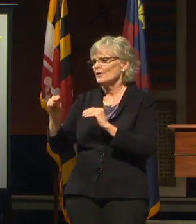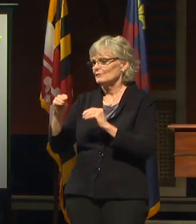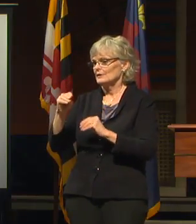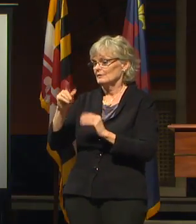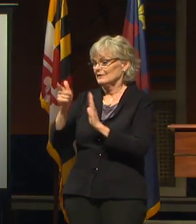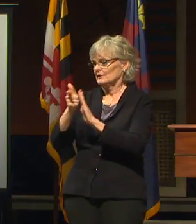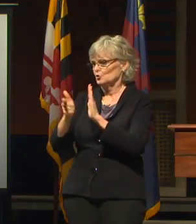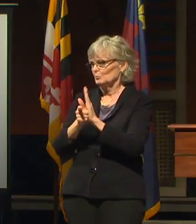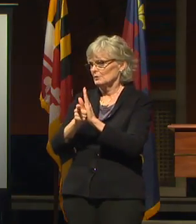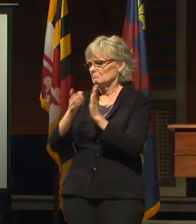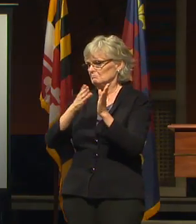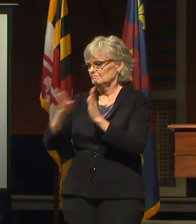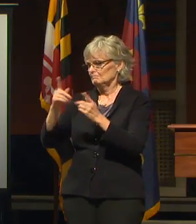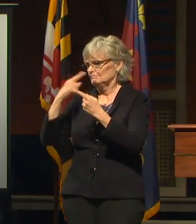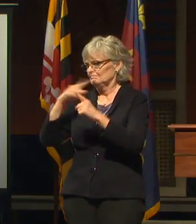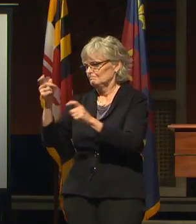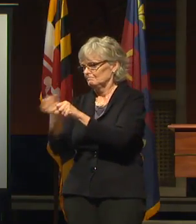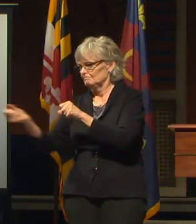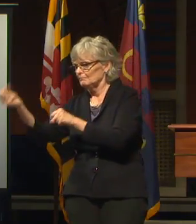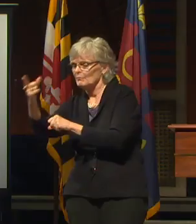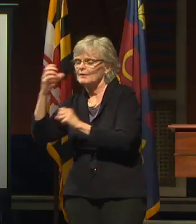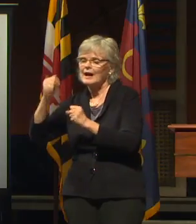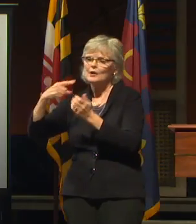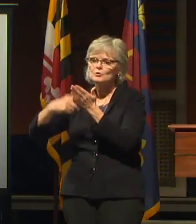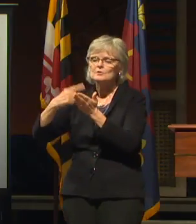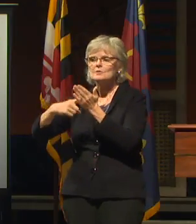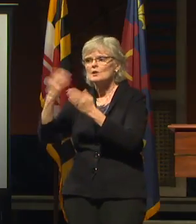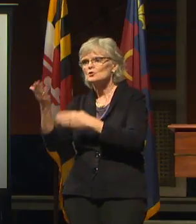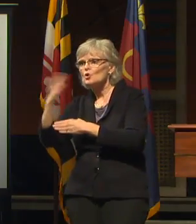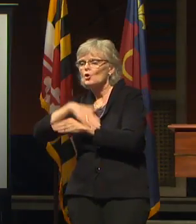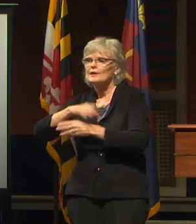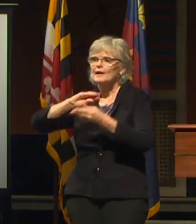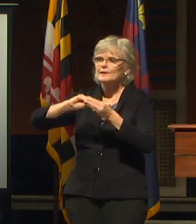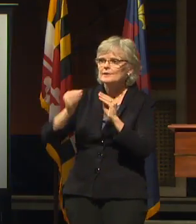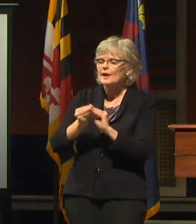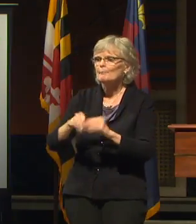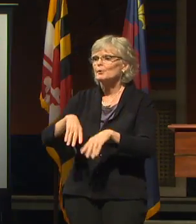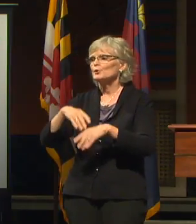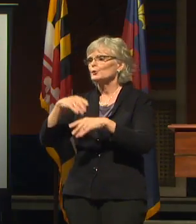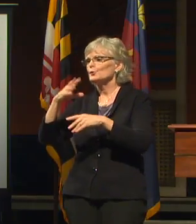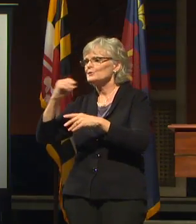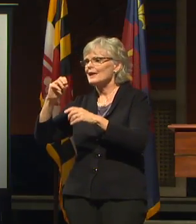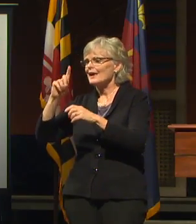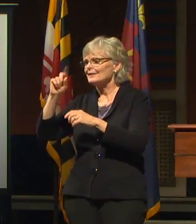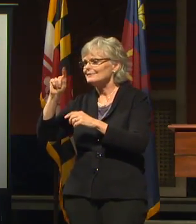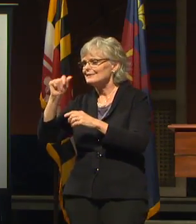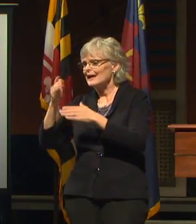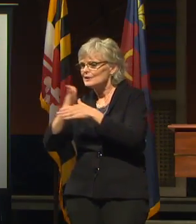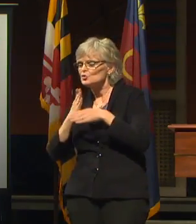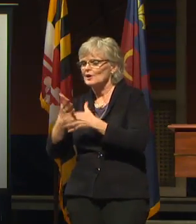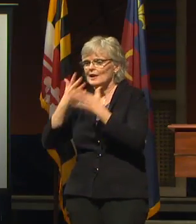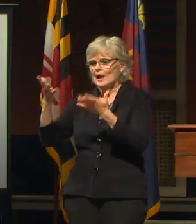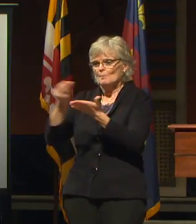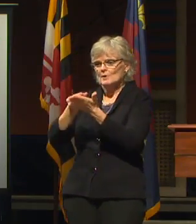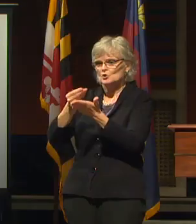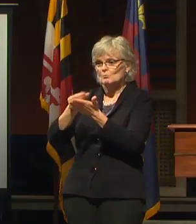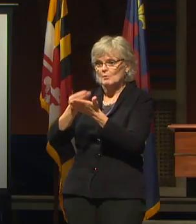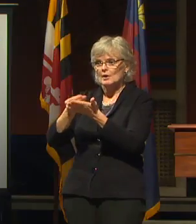year. I can talk all day about the crime numbers, data sharing, and how much money we've put forth towards